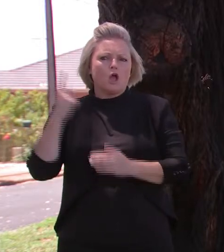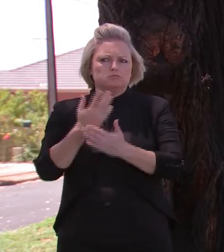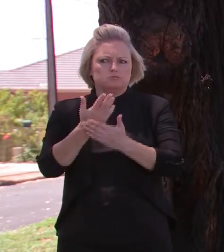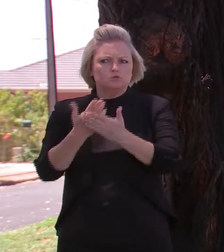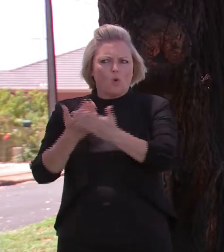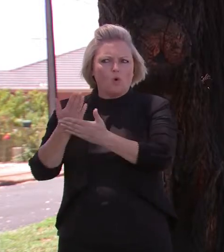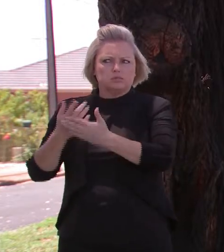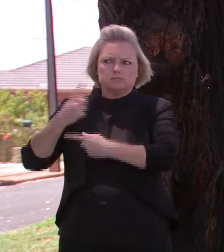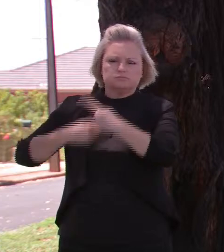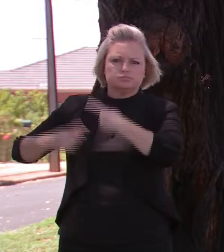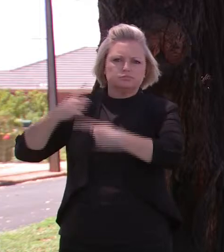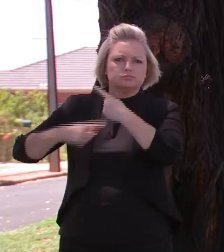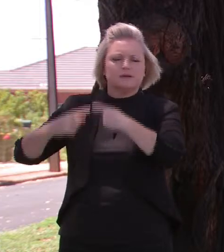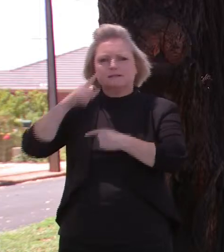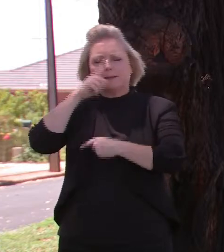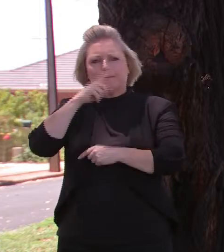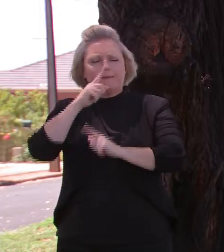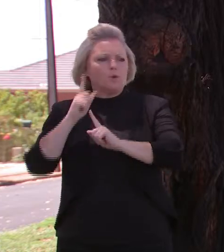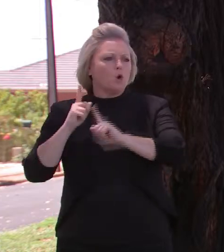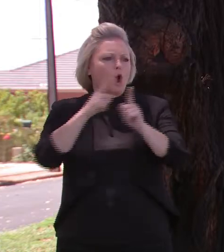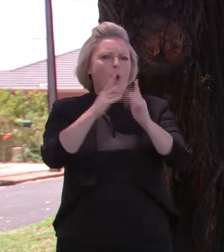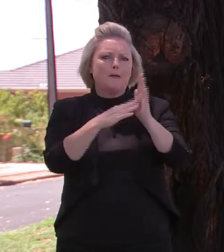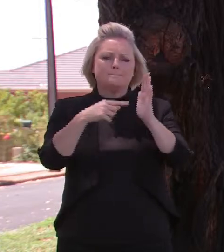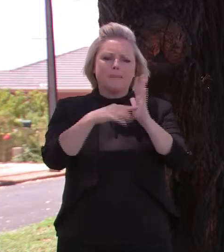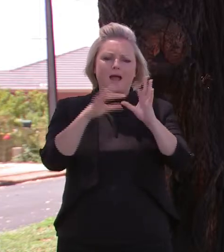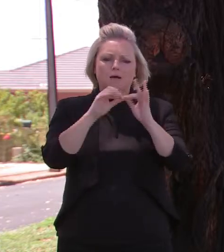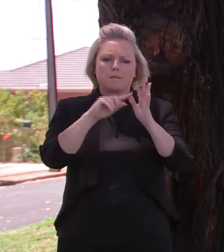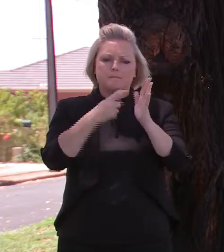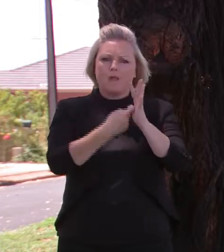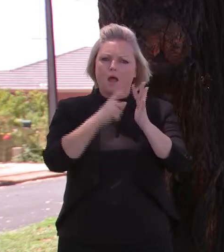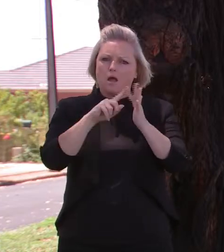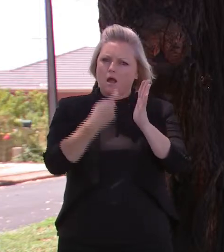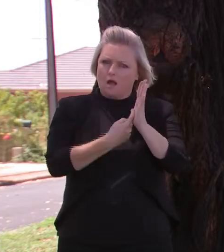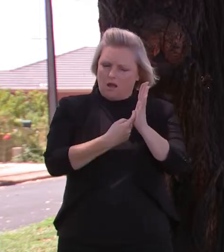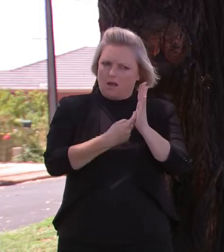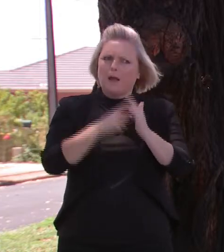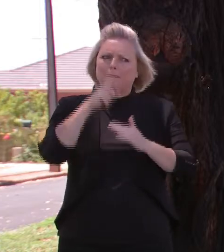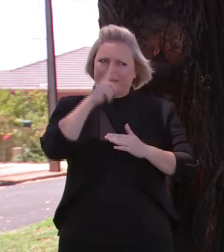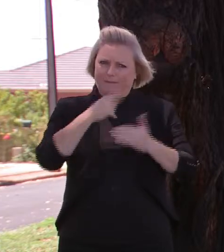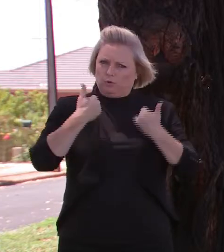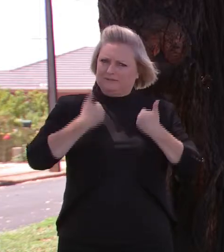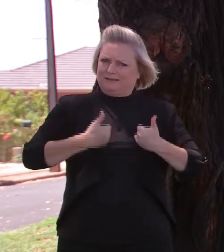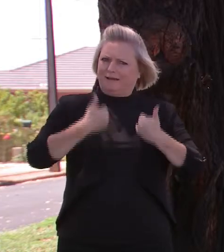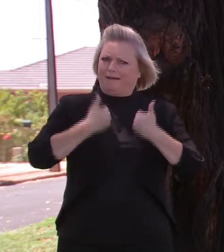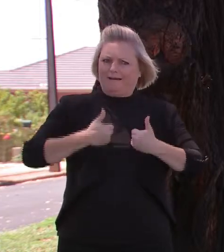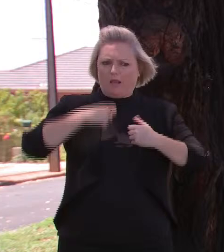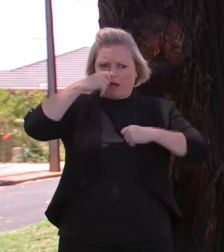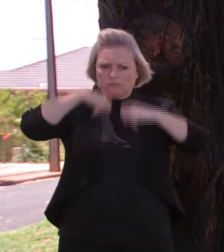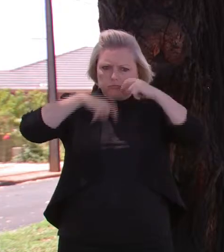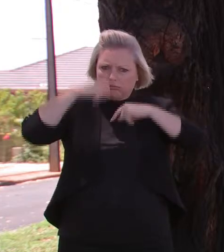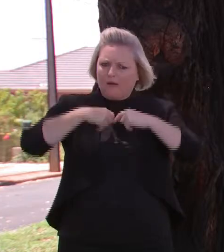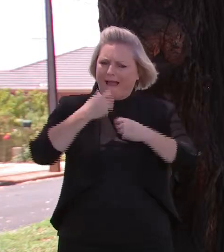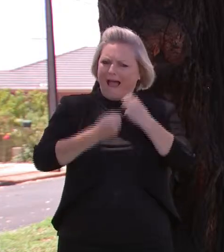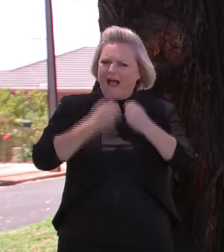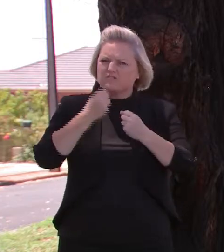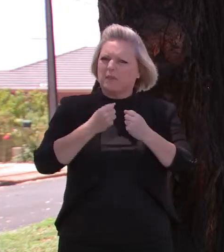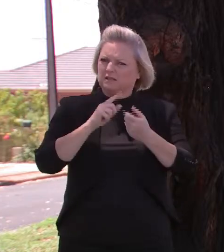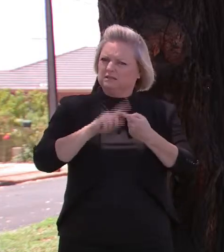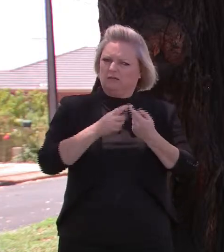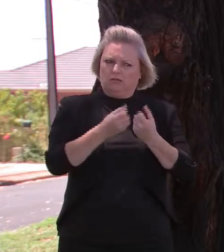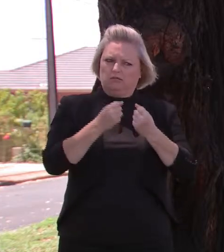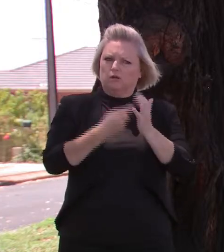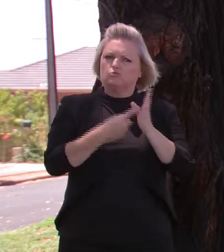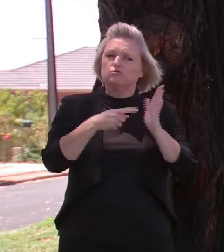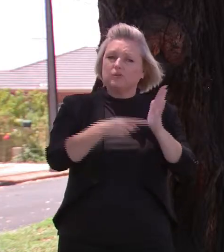close contacts and told to get rats, even if they're symptomatic. Would you be concerned if that's true? Look, I would be concerned about that because our preference